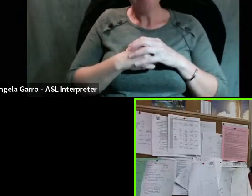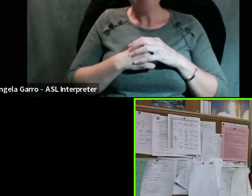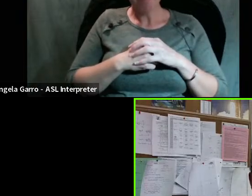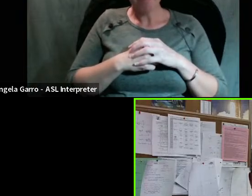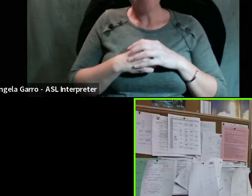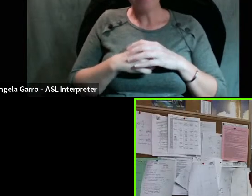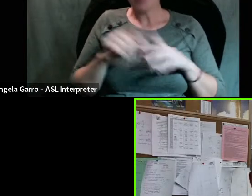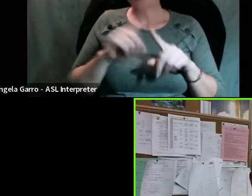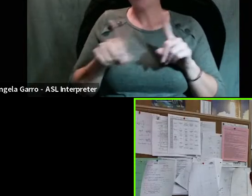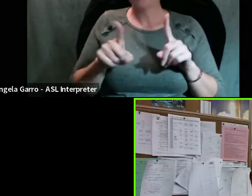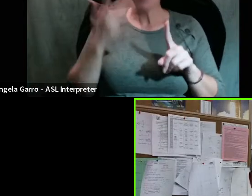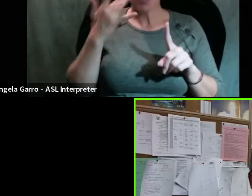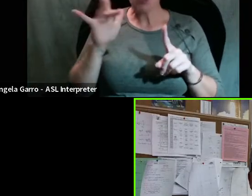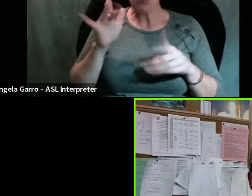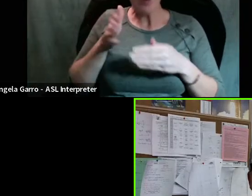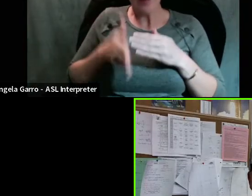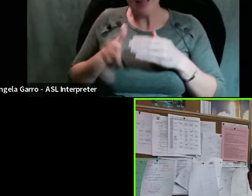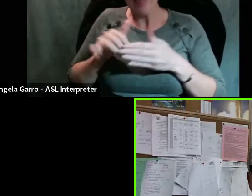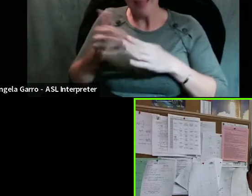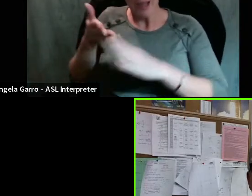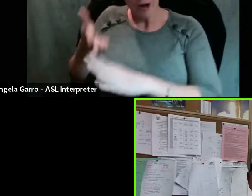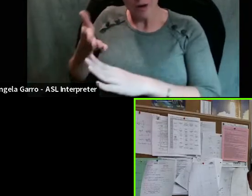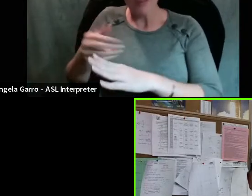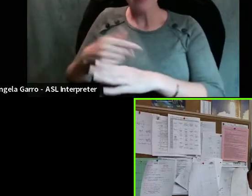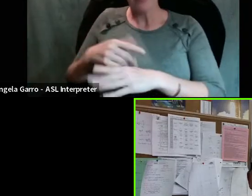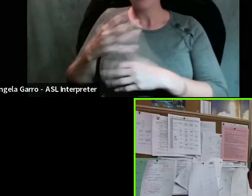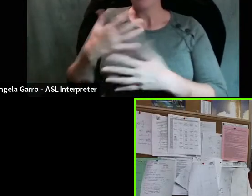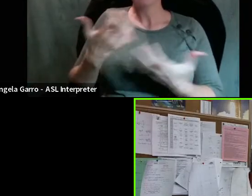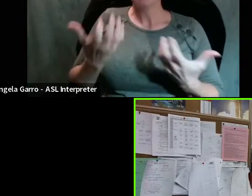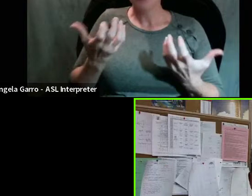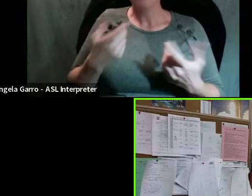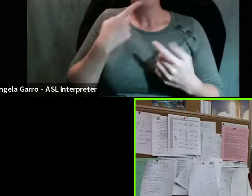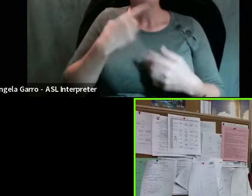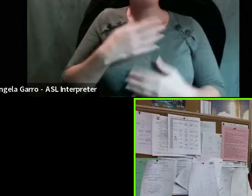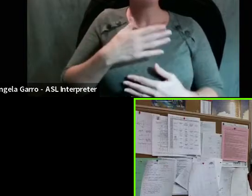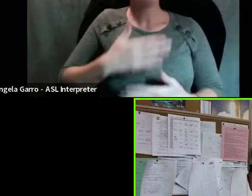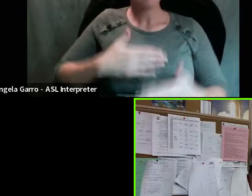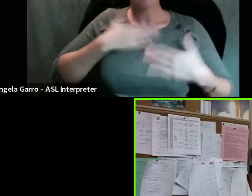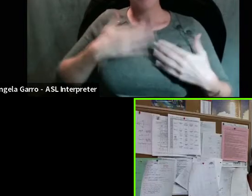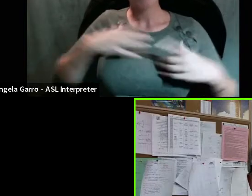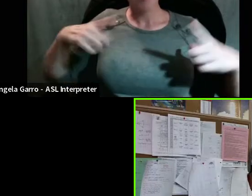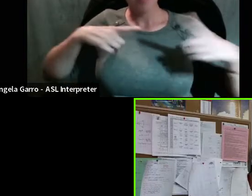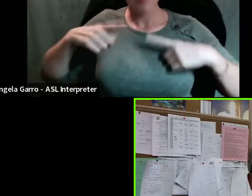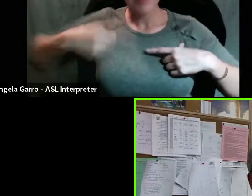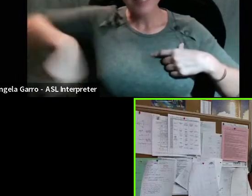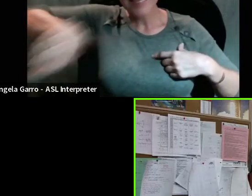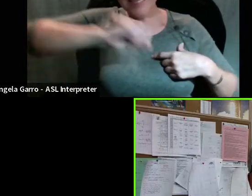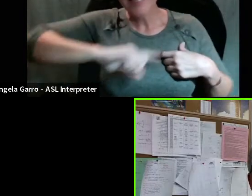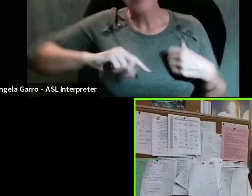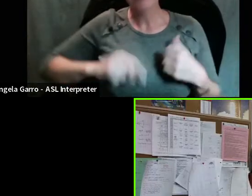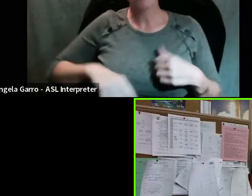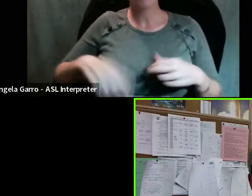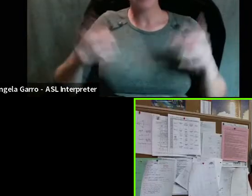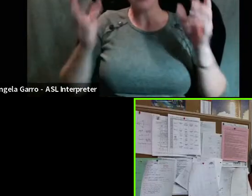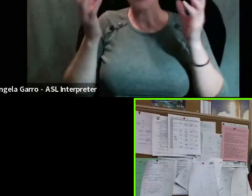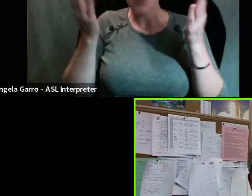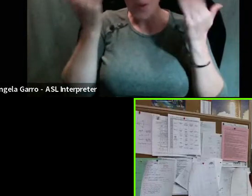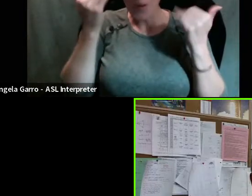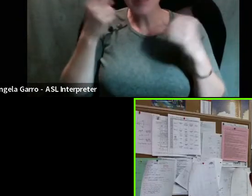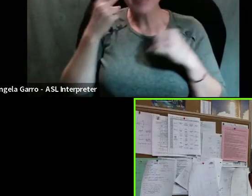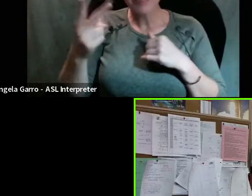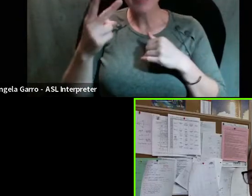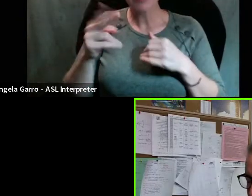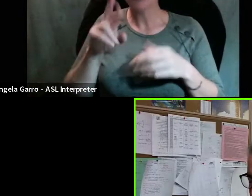But I don't want to end on that note. So I want to wish you all happy holidays and hope to see you refreshed in the new